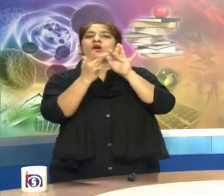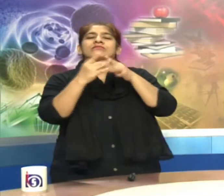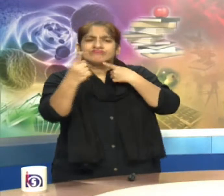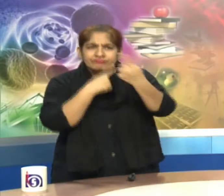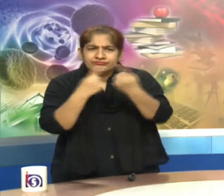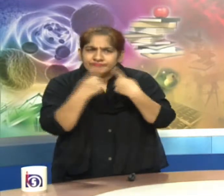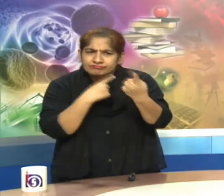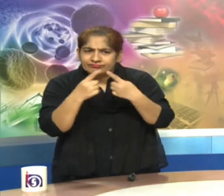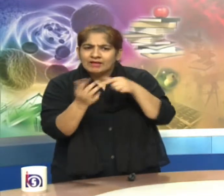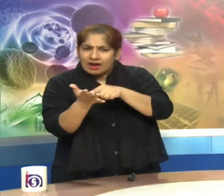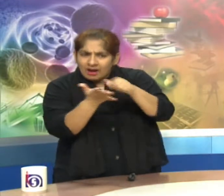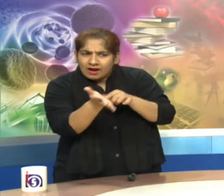with the customer.